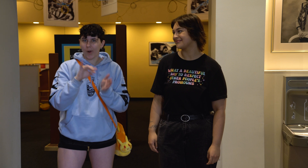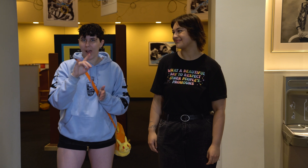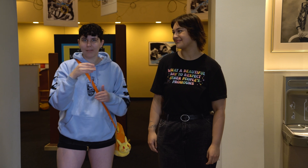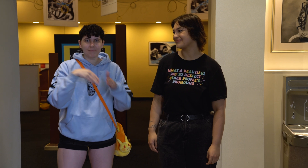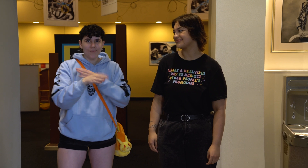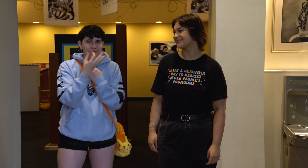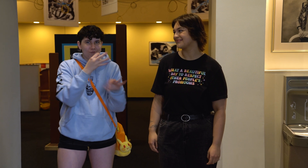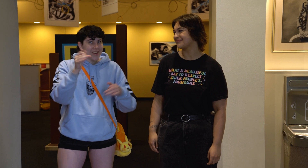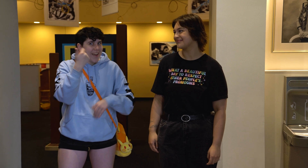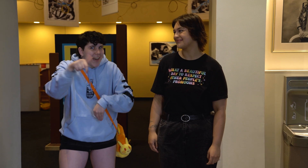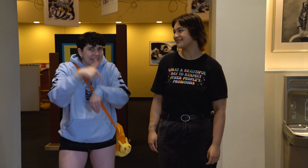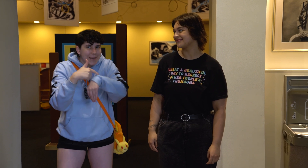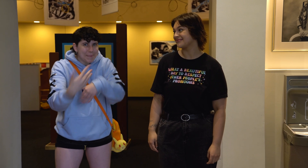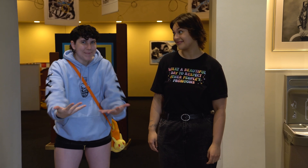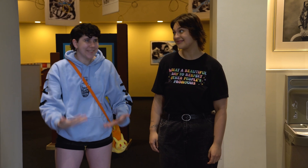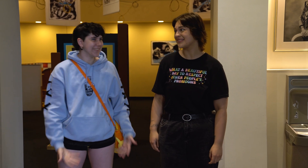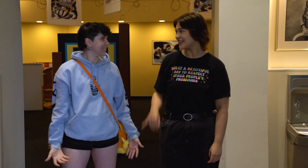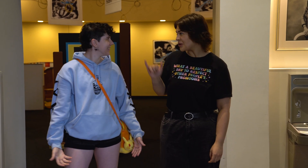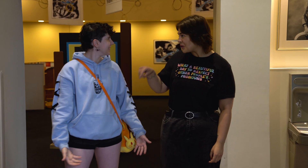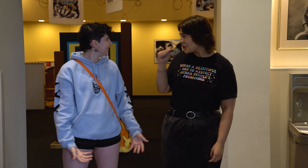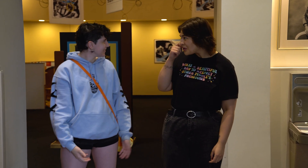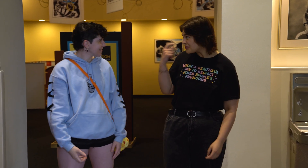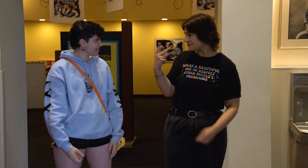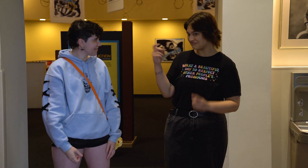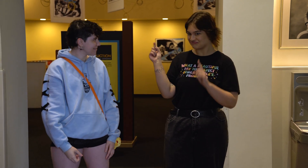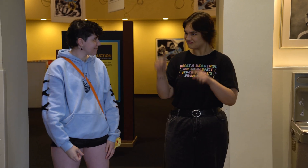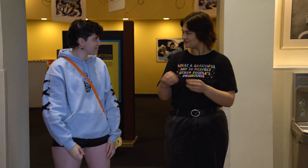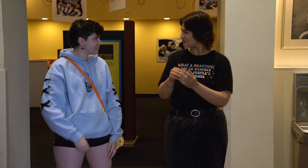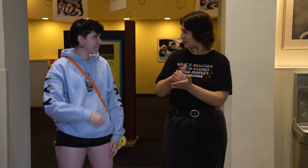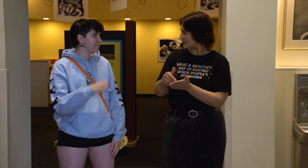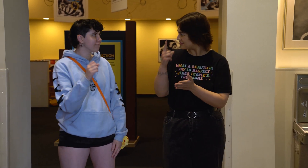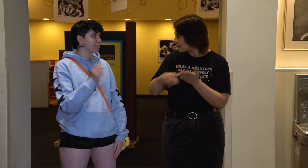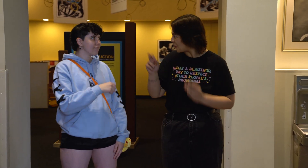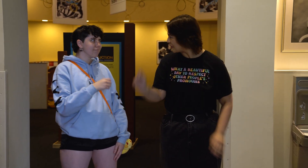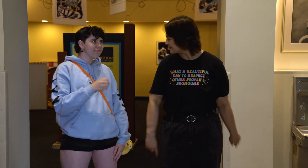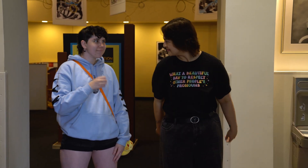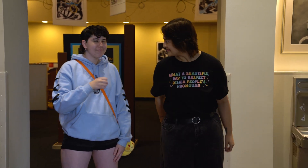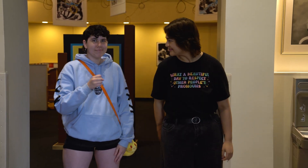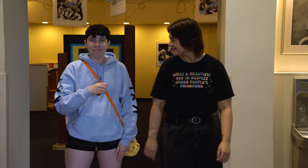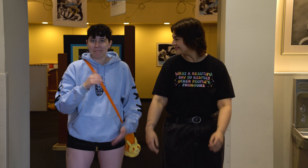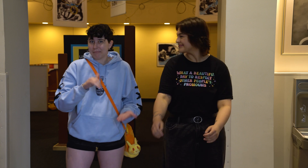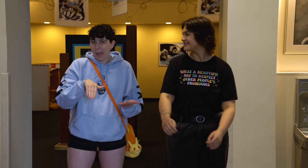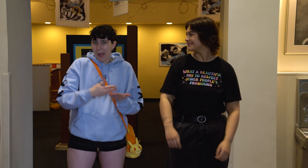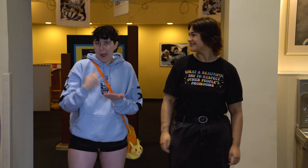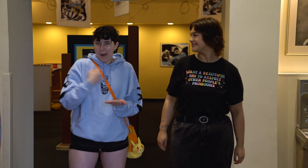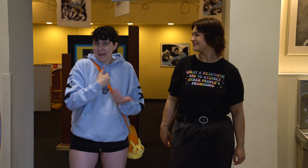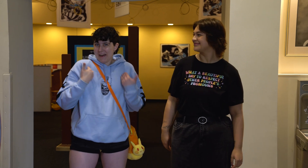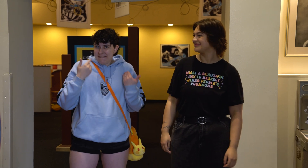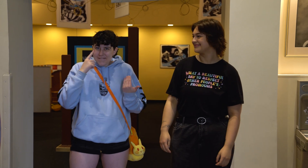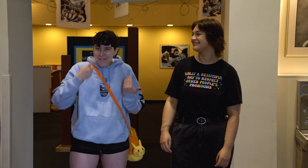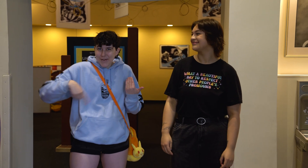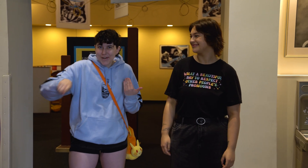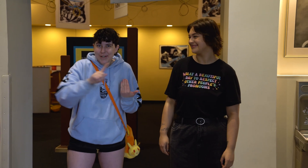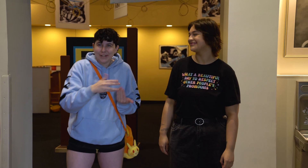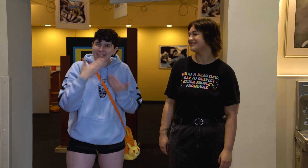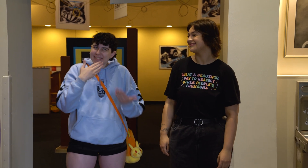do is show your ID and you can get in free anytime. Ooh, we need to come here more often. We should. That's all we have for you.